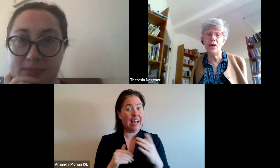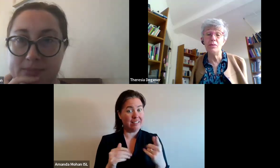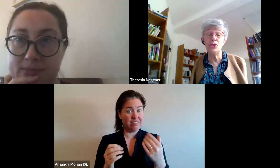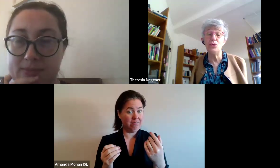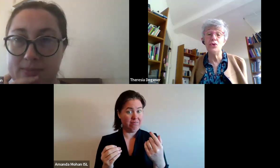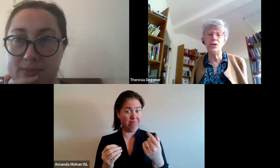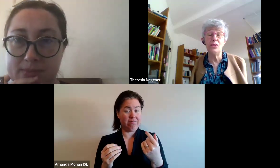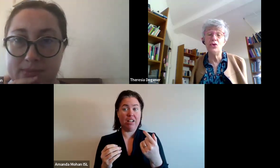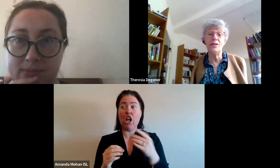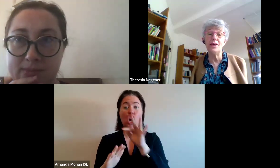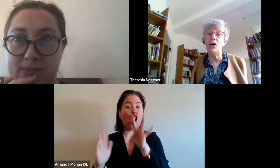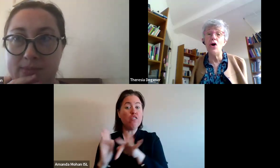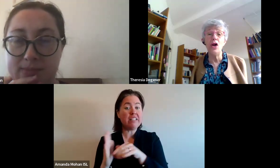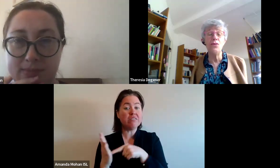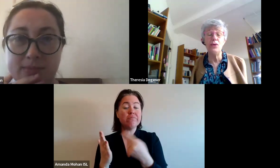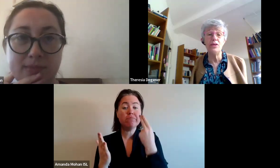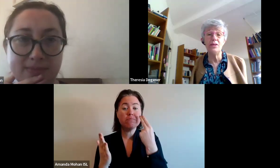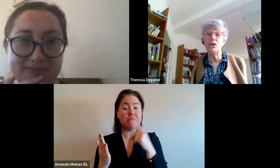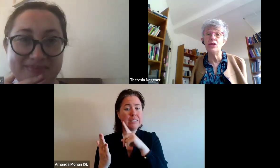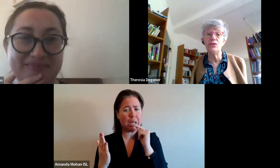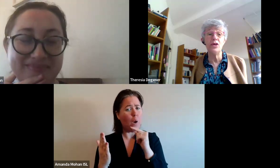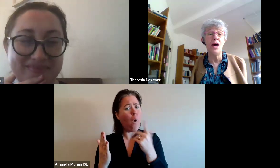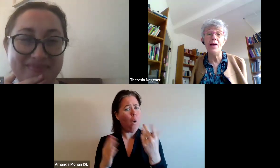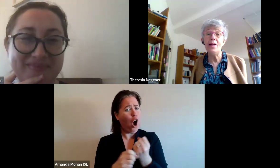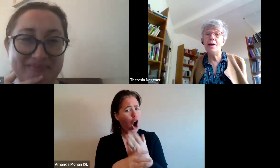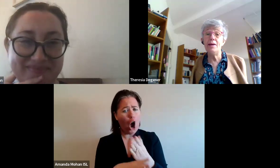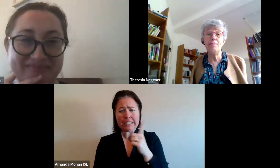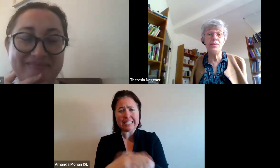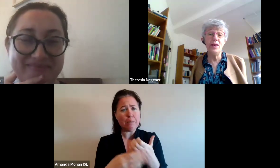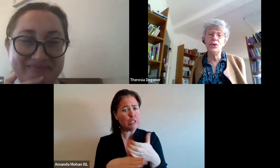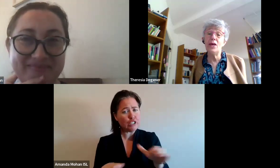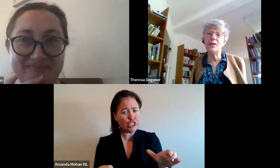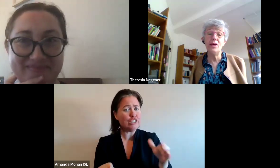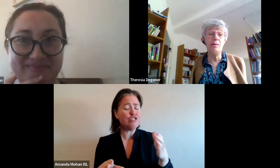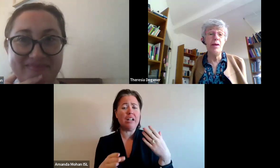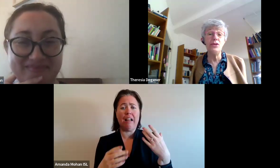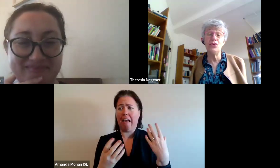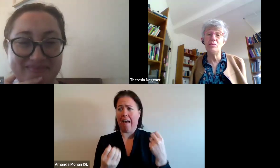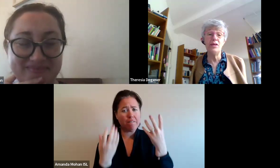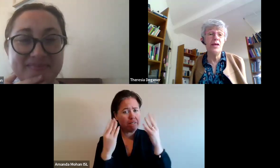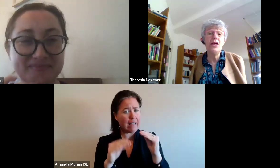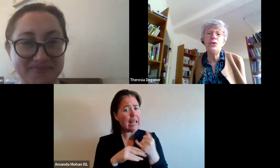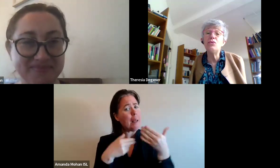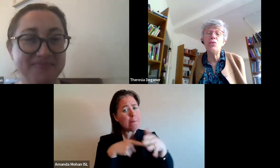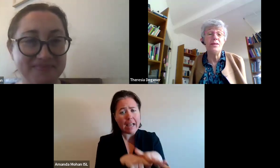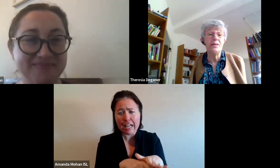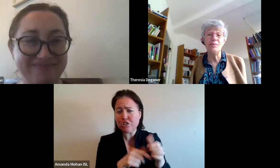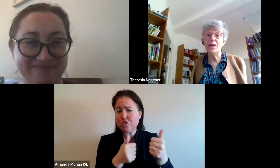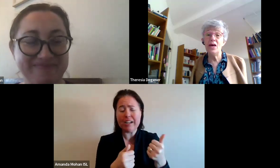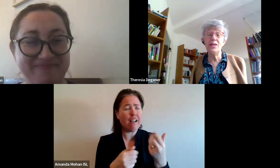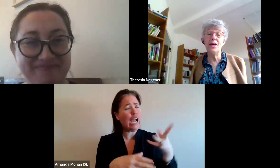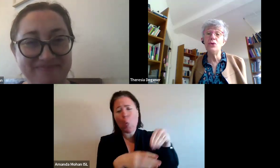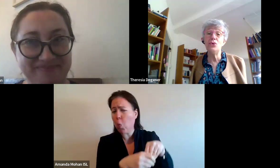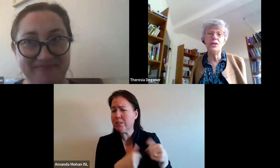like governments usually say all of our disabled children are educated in mainstream, in inclusive